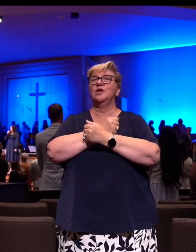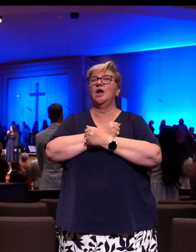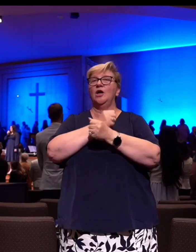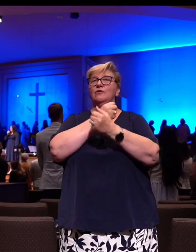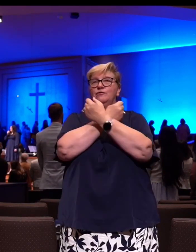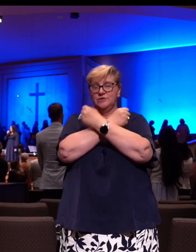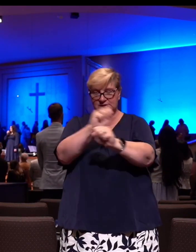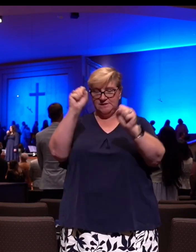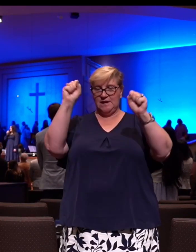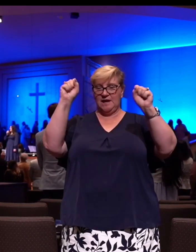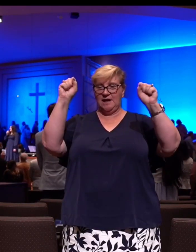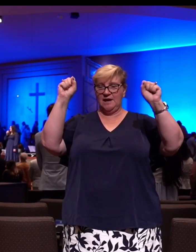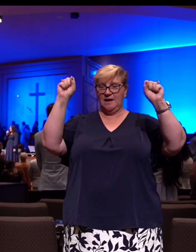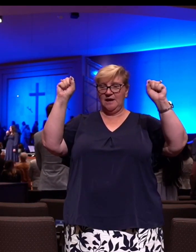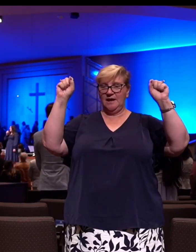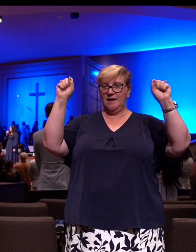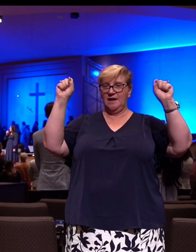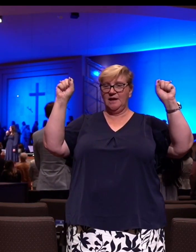redeeming